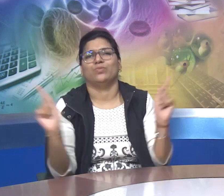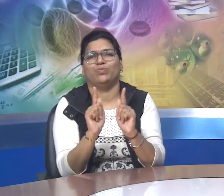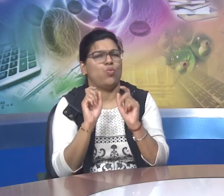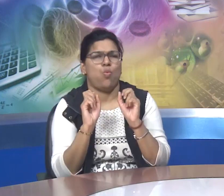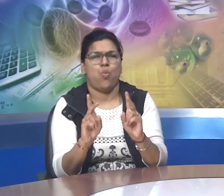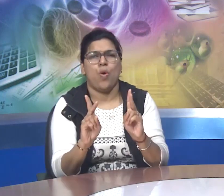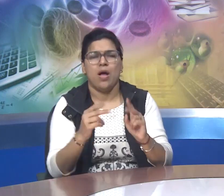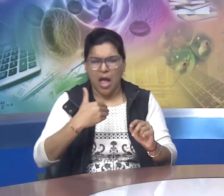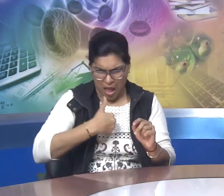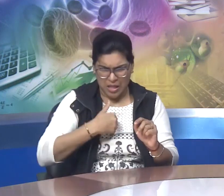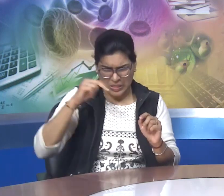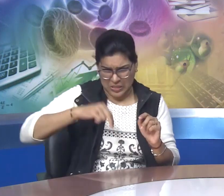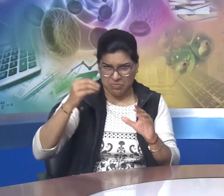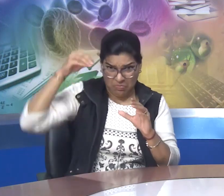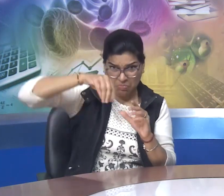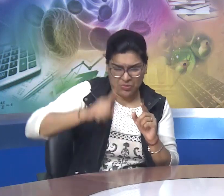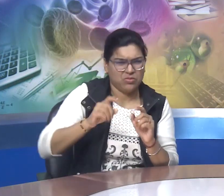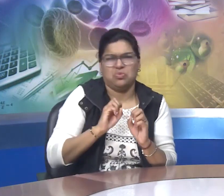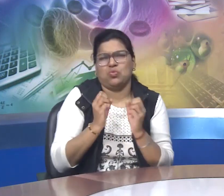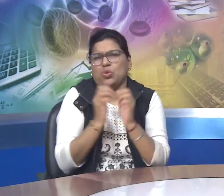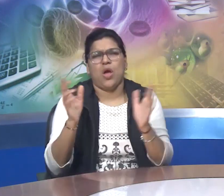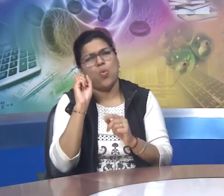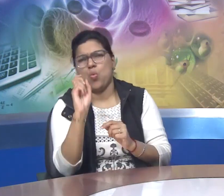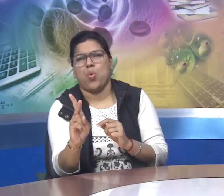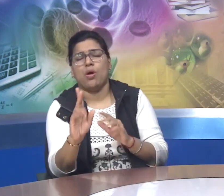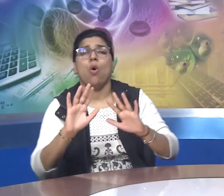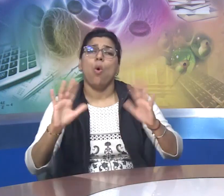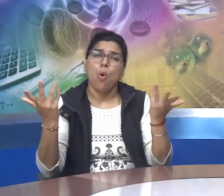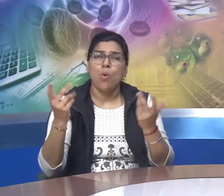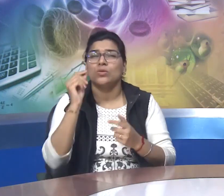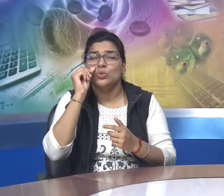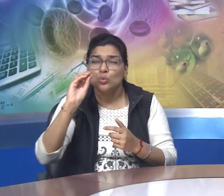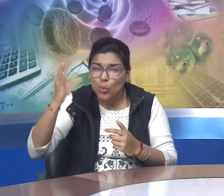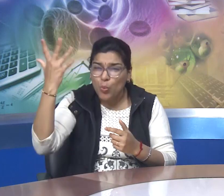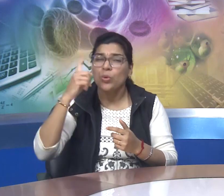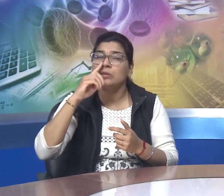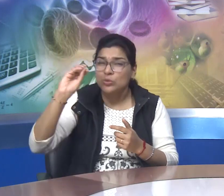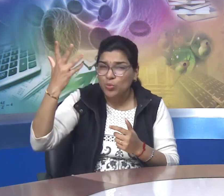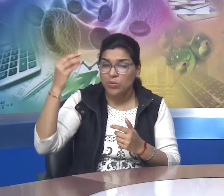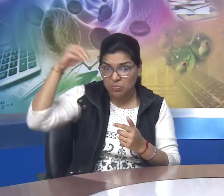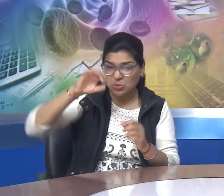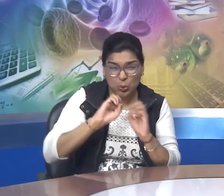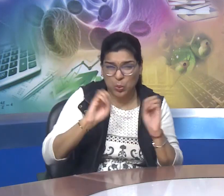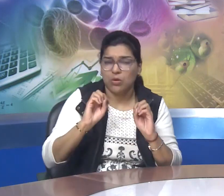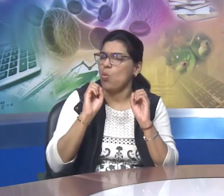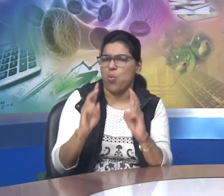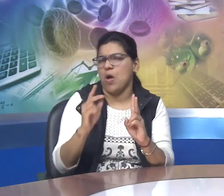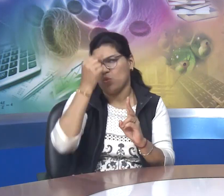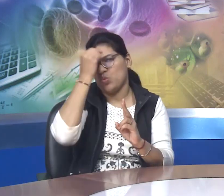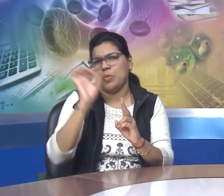Now it is not important, but when you do practice, you will learn according to you. If you